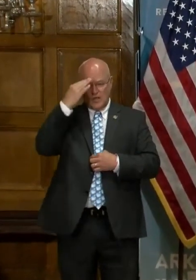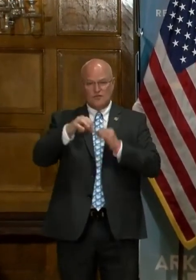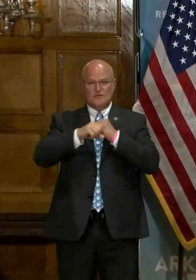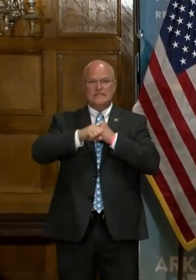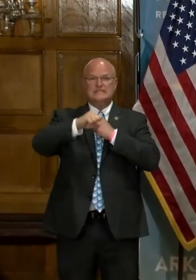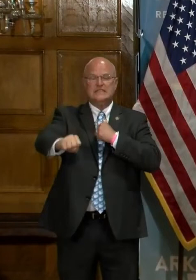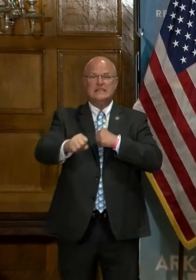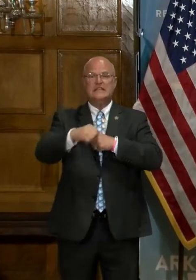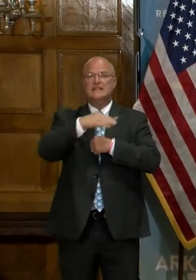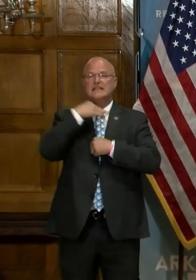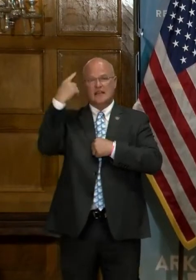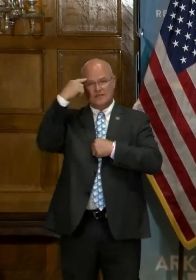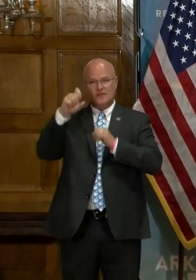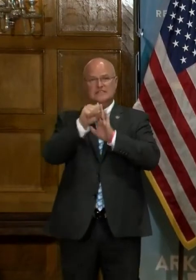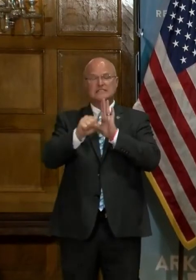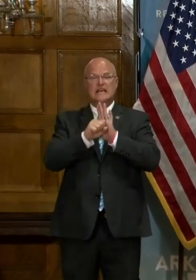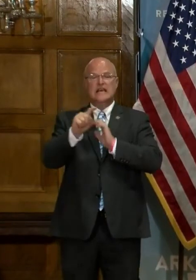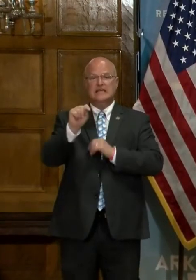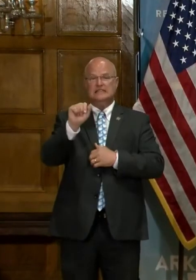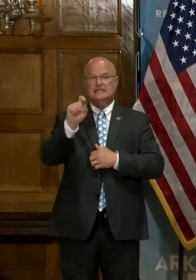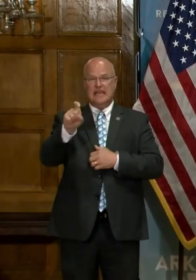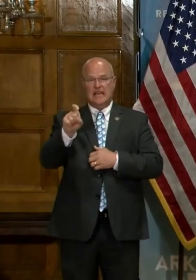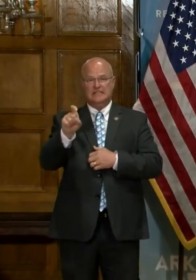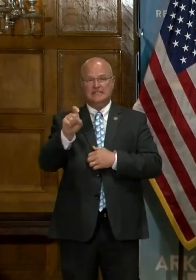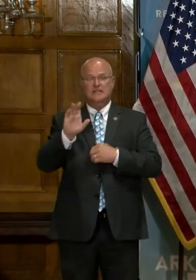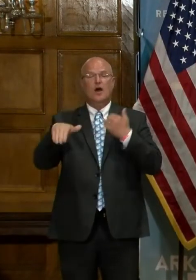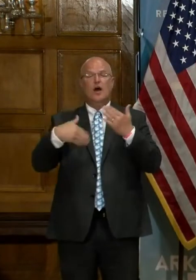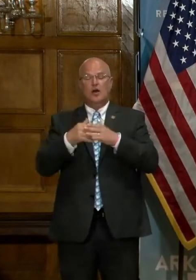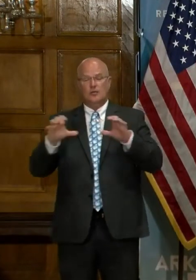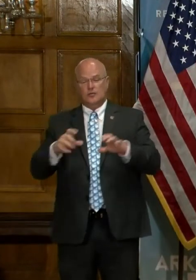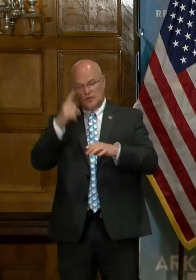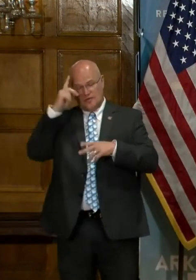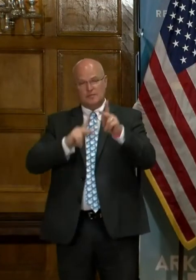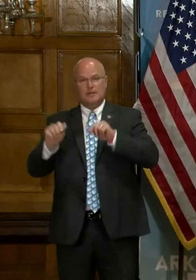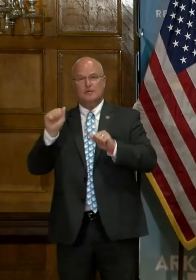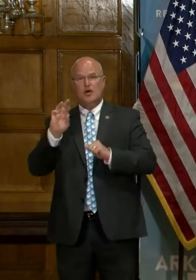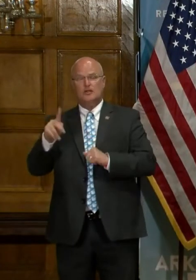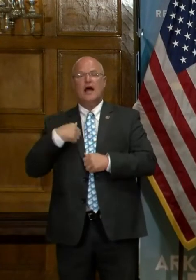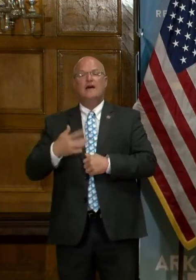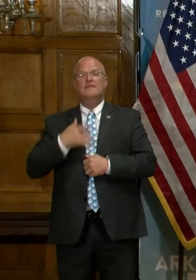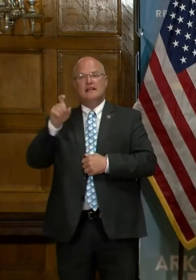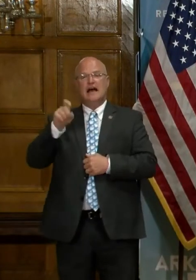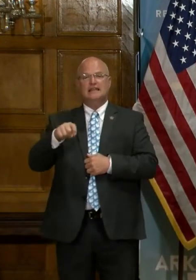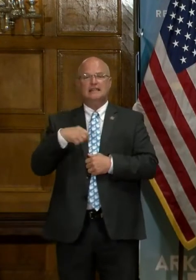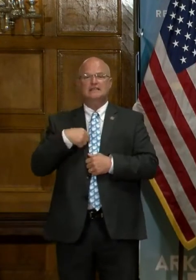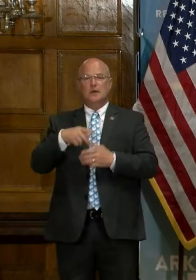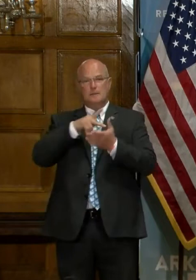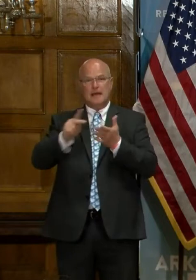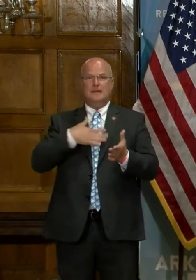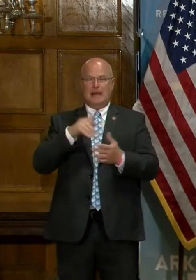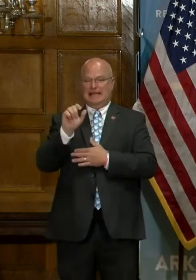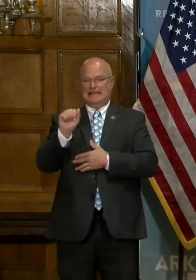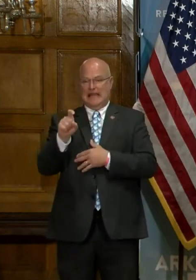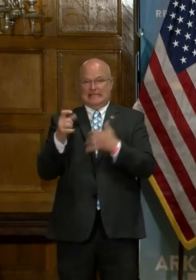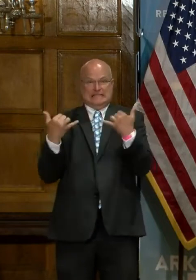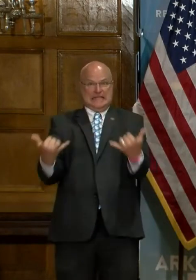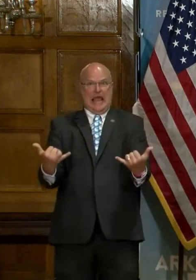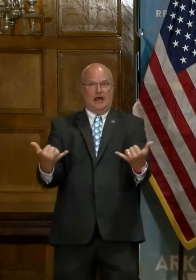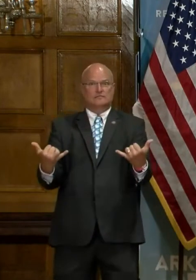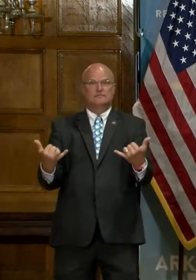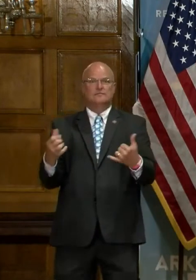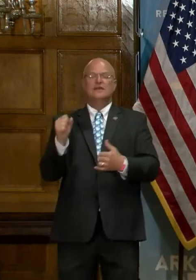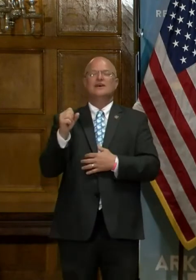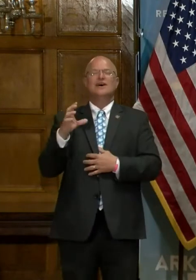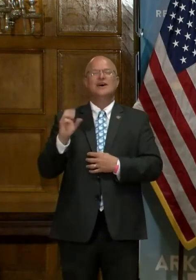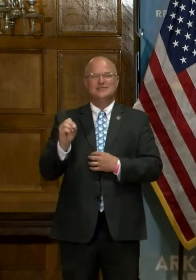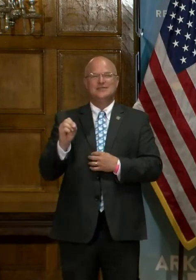the deadline for state taxes, but with all you've been doing for the people of Arkansas, I feel like I need to pay my taxes now."